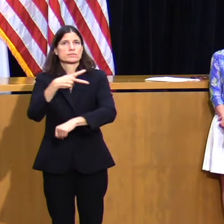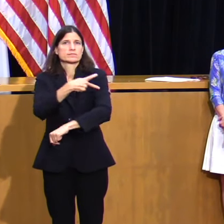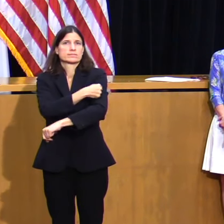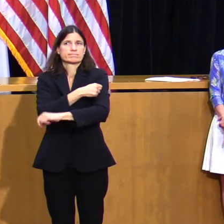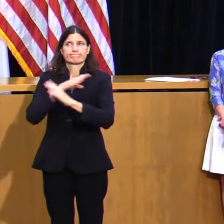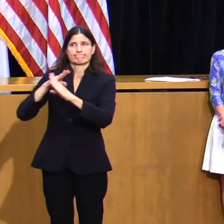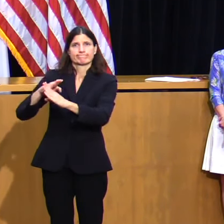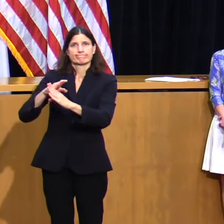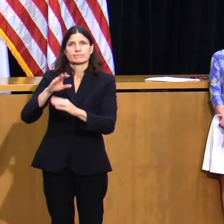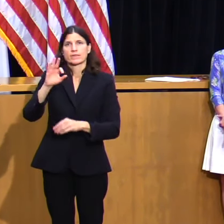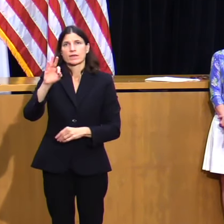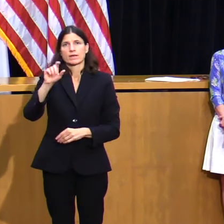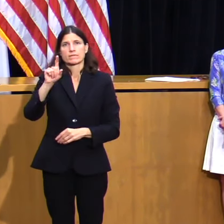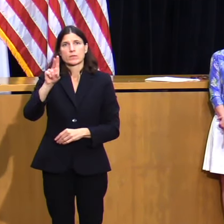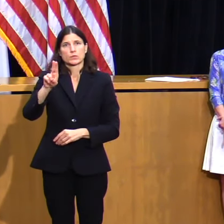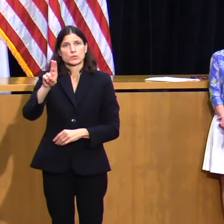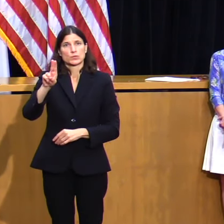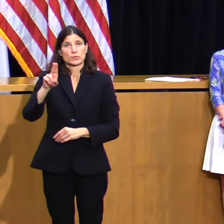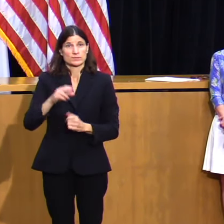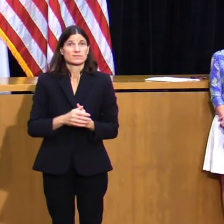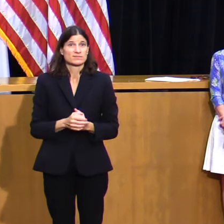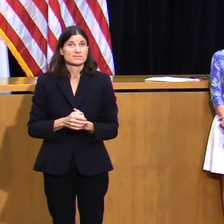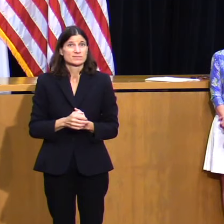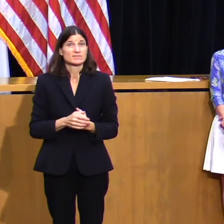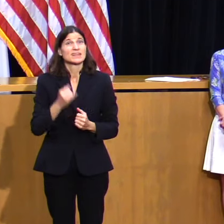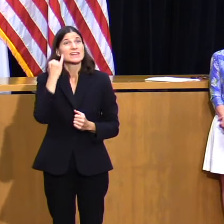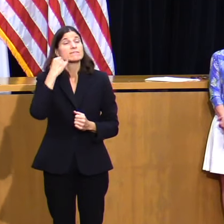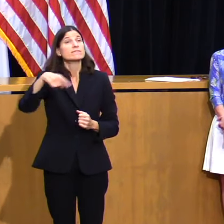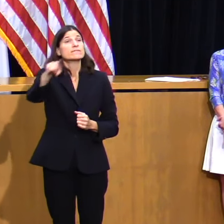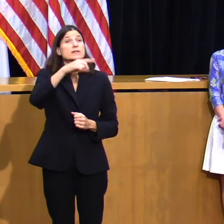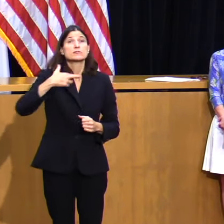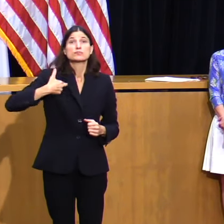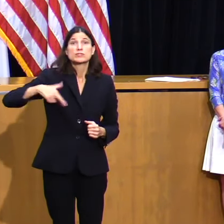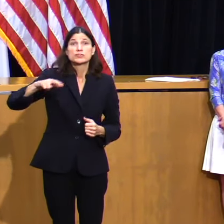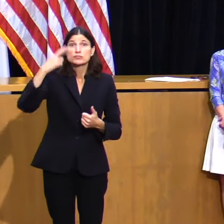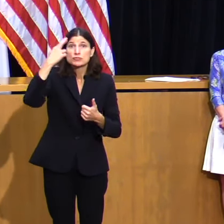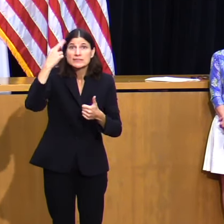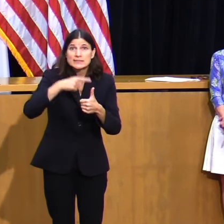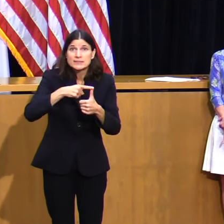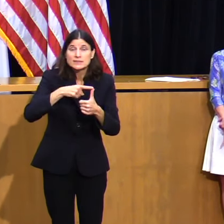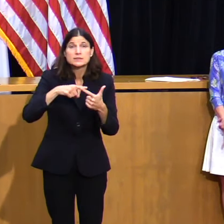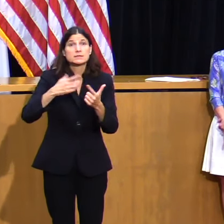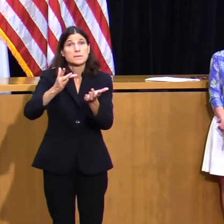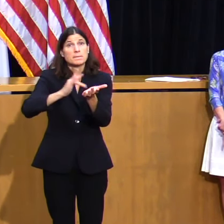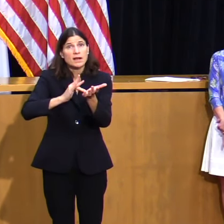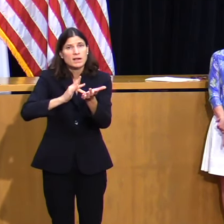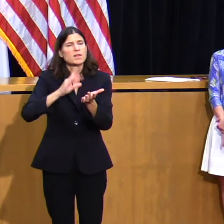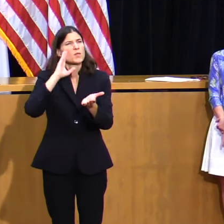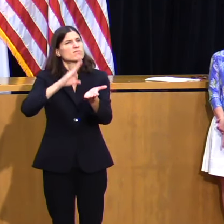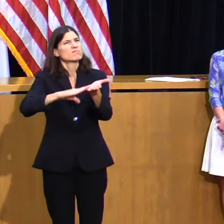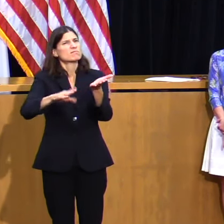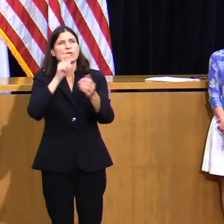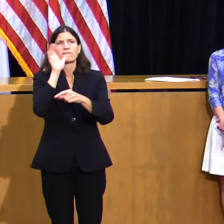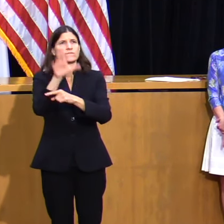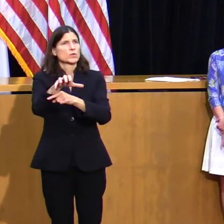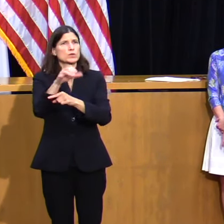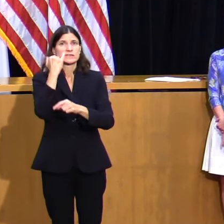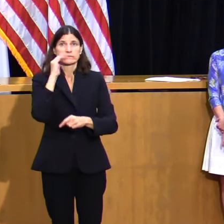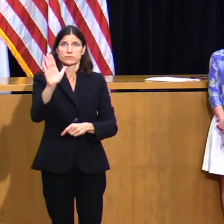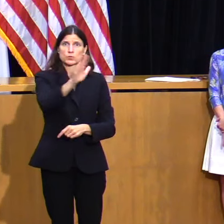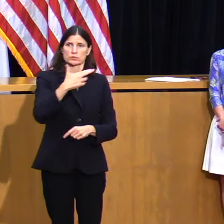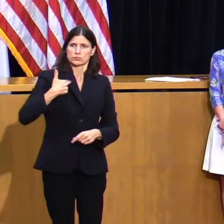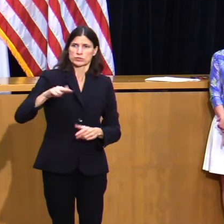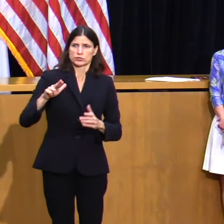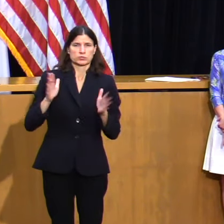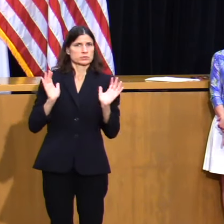The exemptions are there. We made perfectly clear that the exemptions are there. Medical exemptions and religious exemptions are there. I would expect